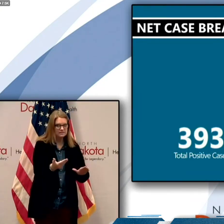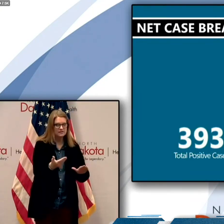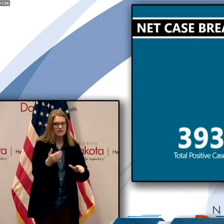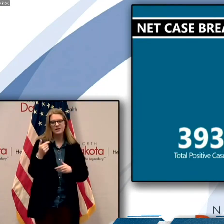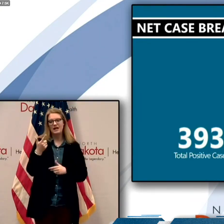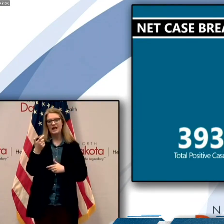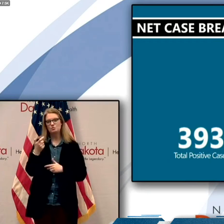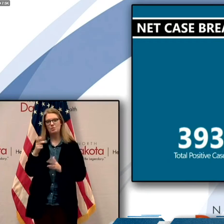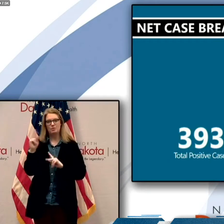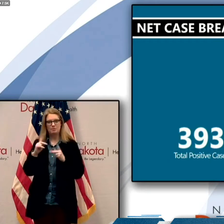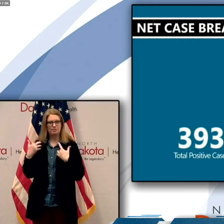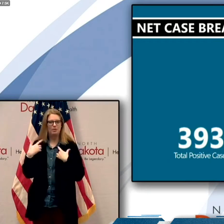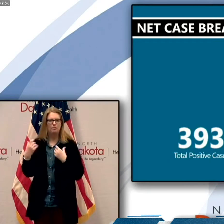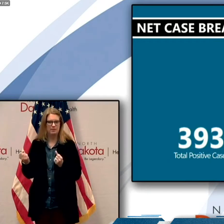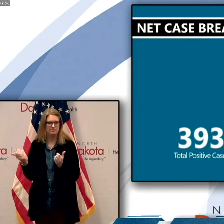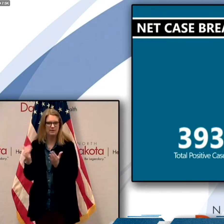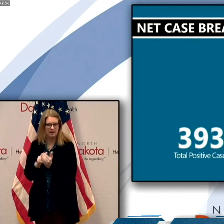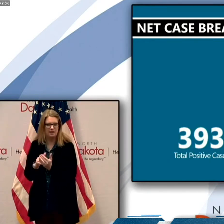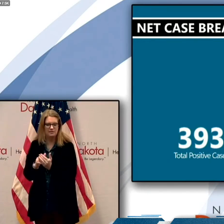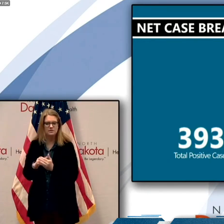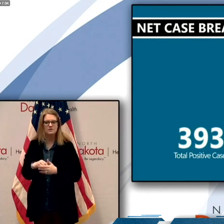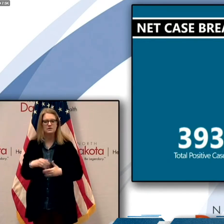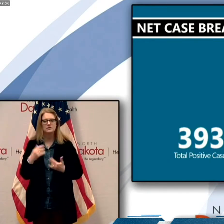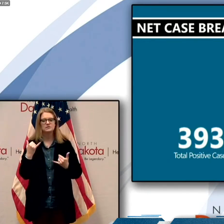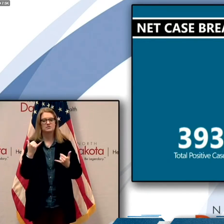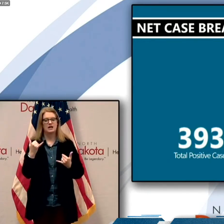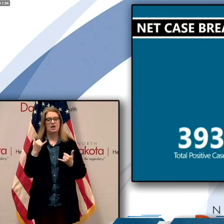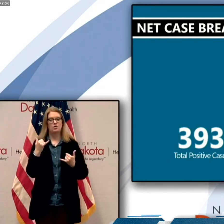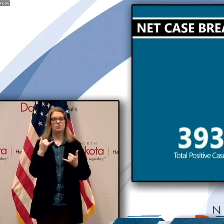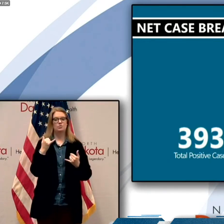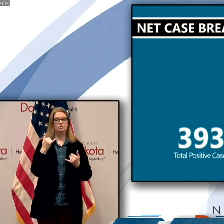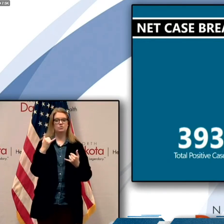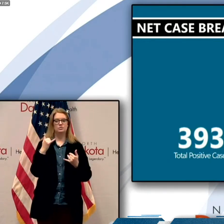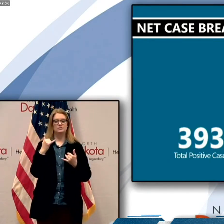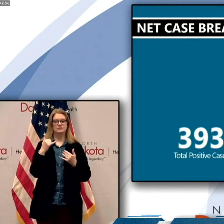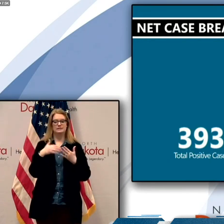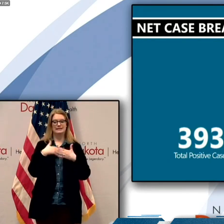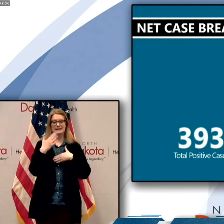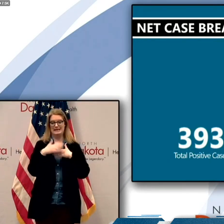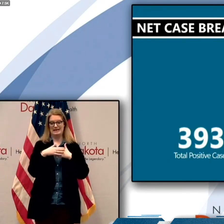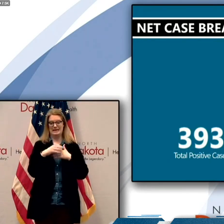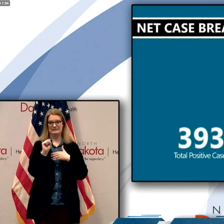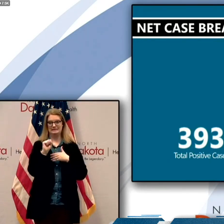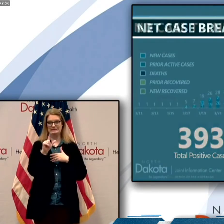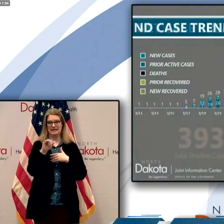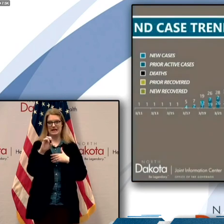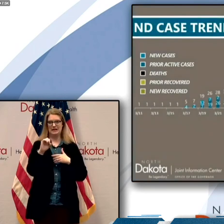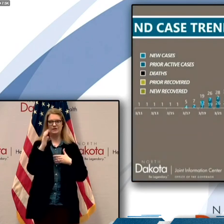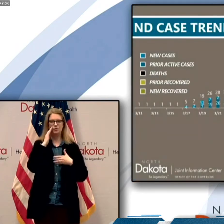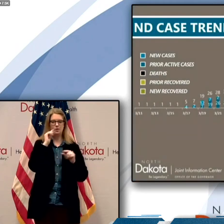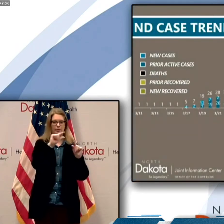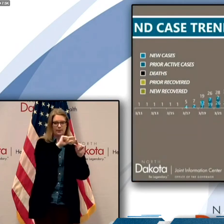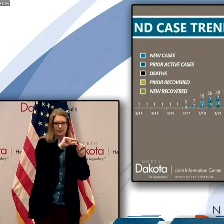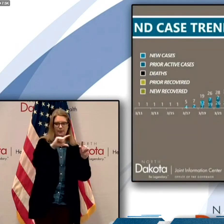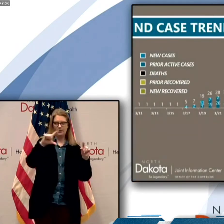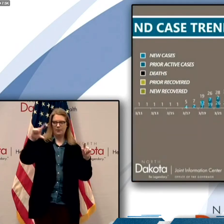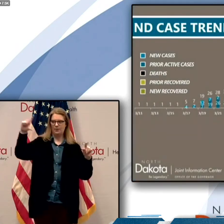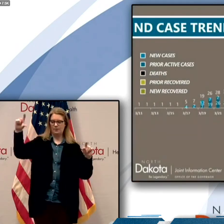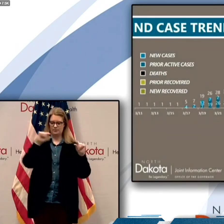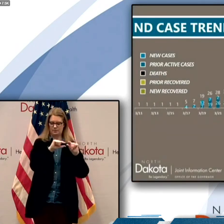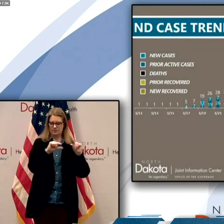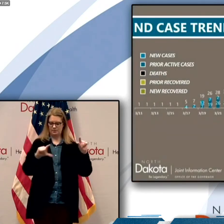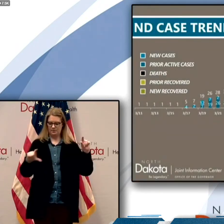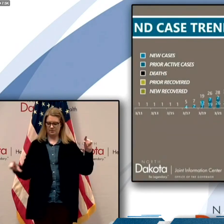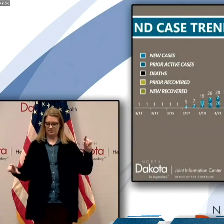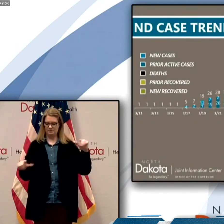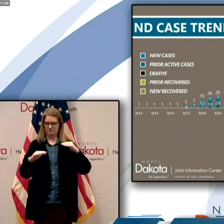21 recoveries. And so the net, if you look at the very next slide, that shows the below the line in